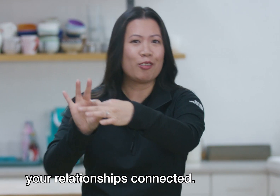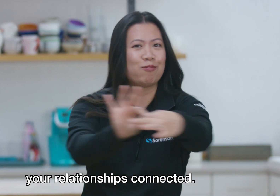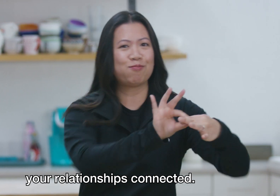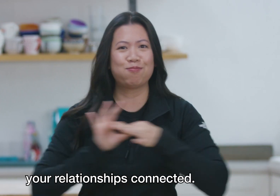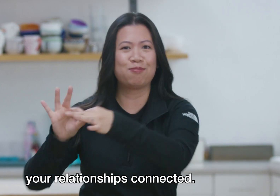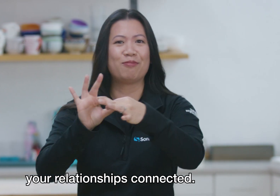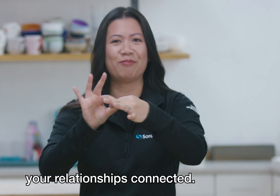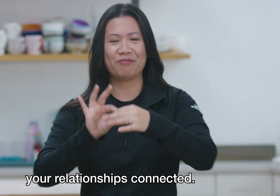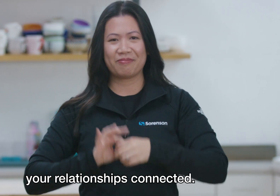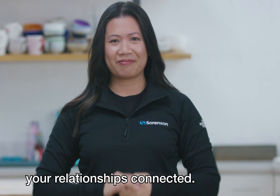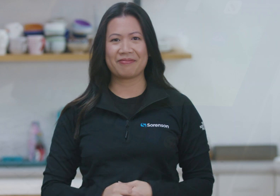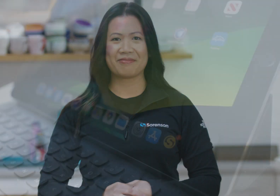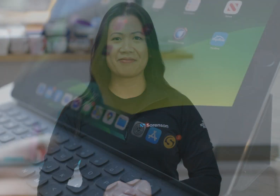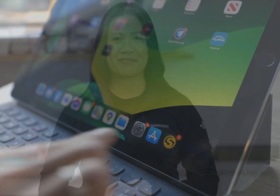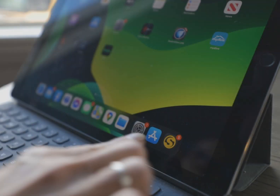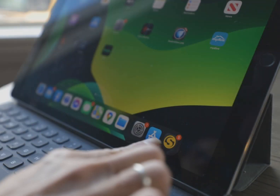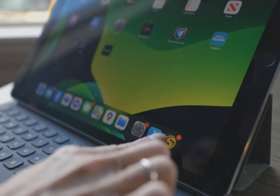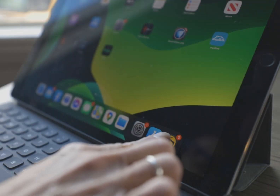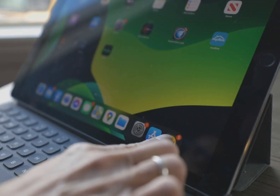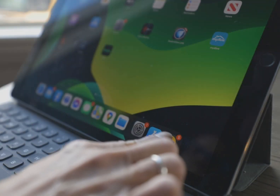your relationships connected.